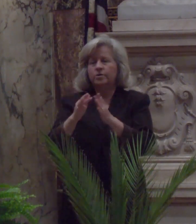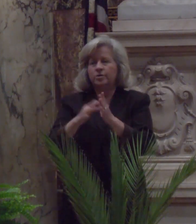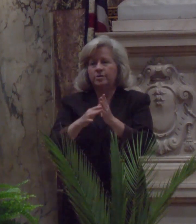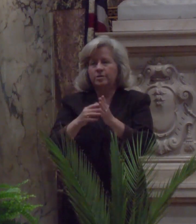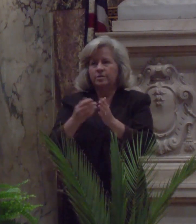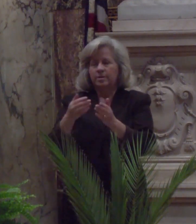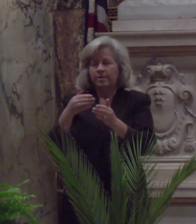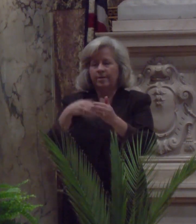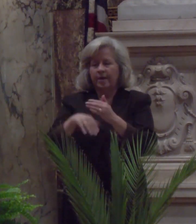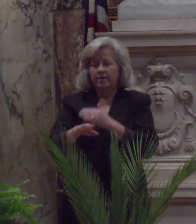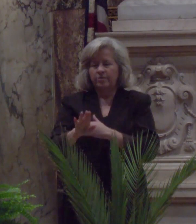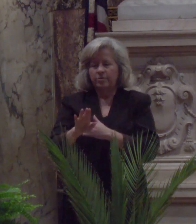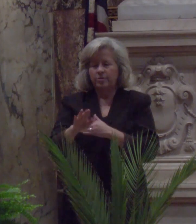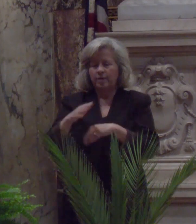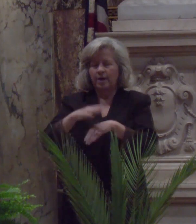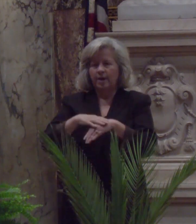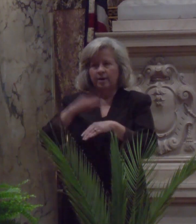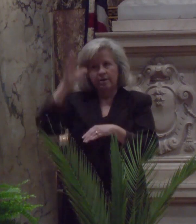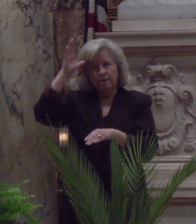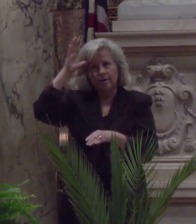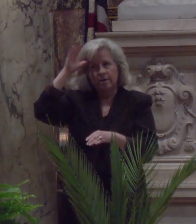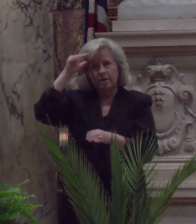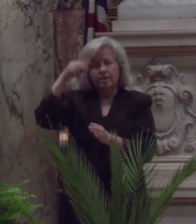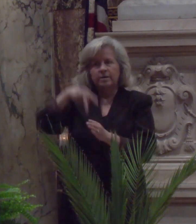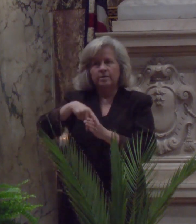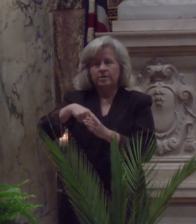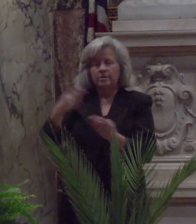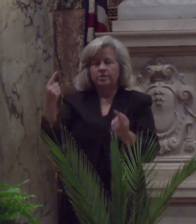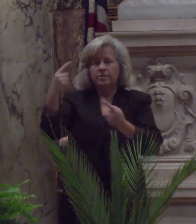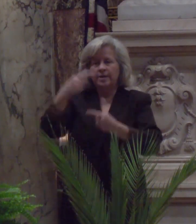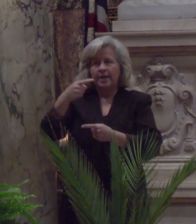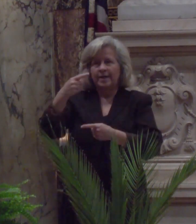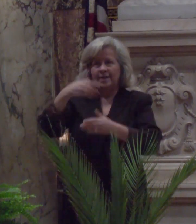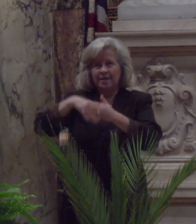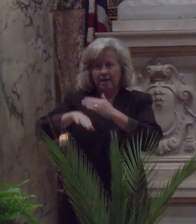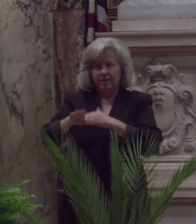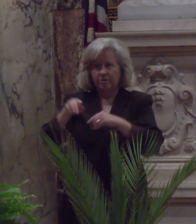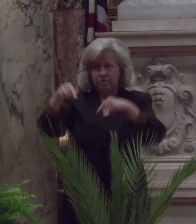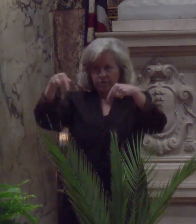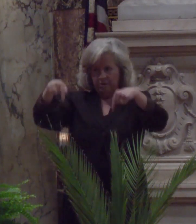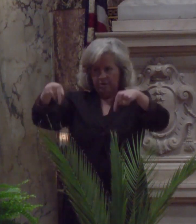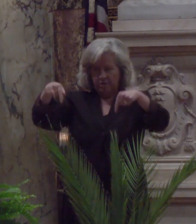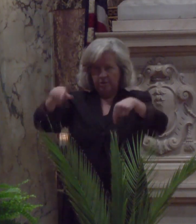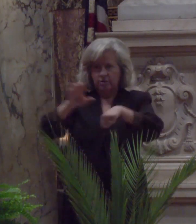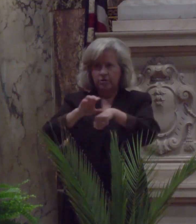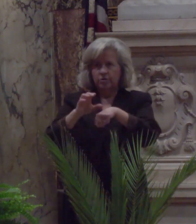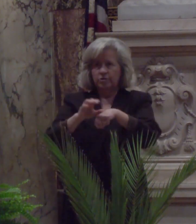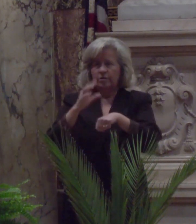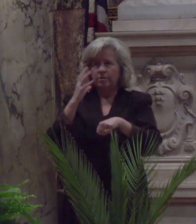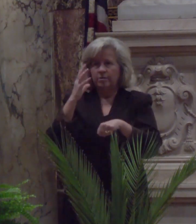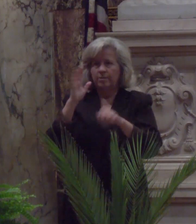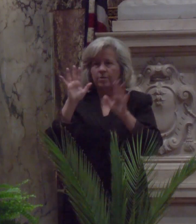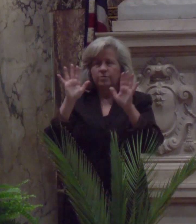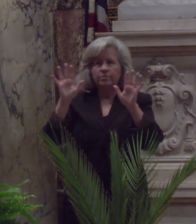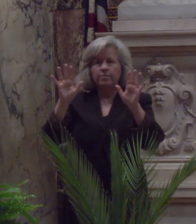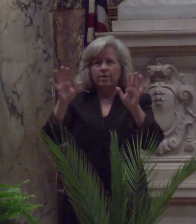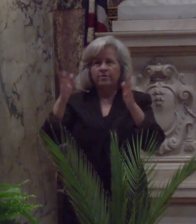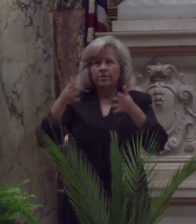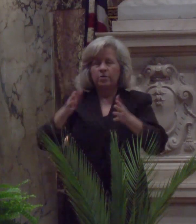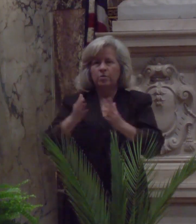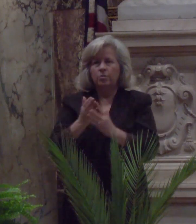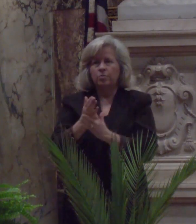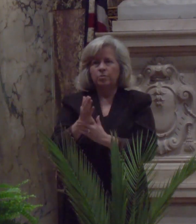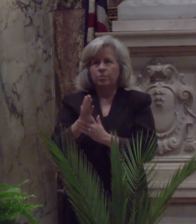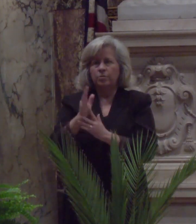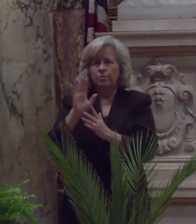donkey. Today, he enters this church in a most marvelous way, through his